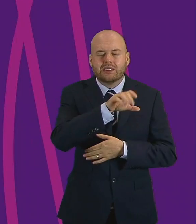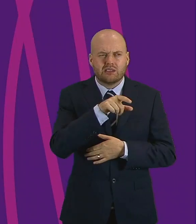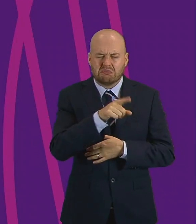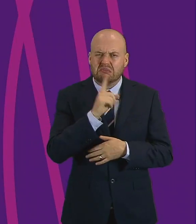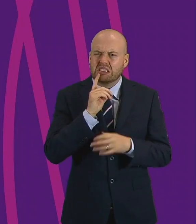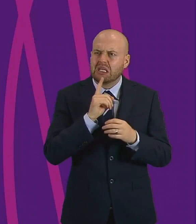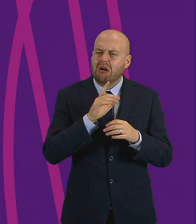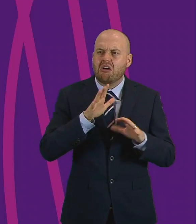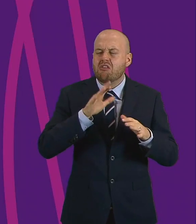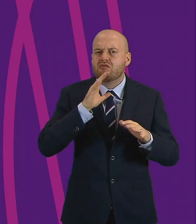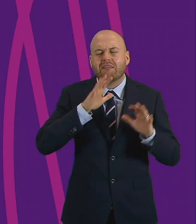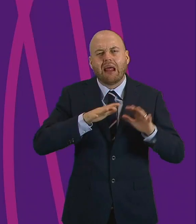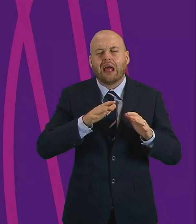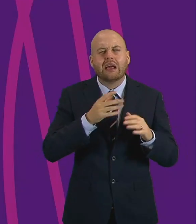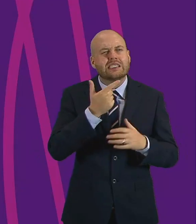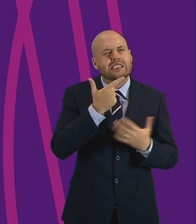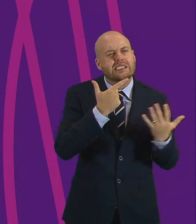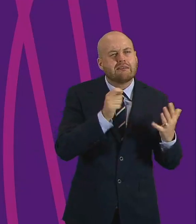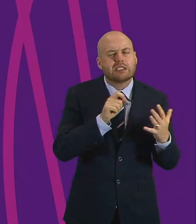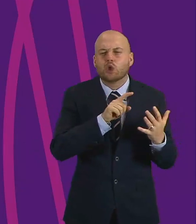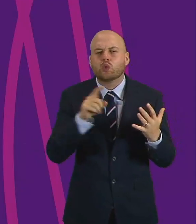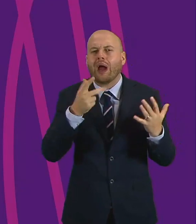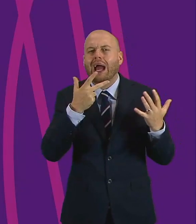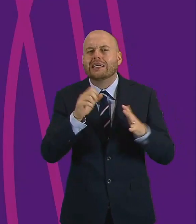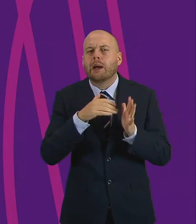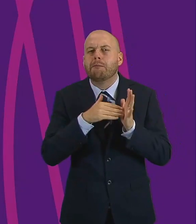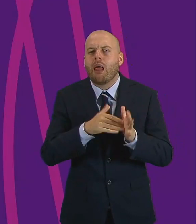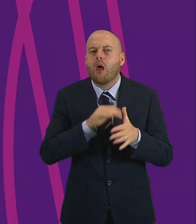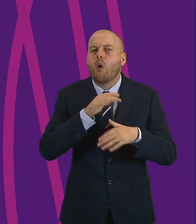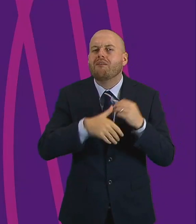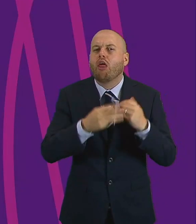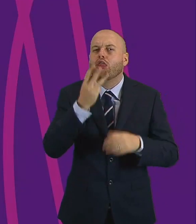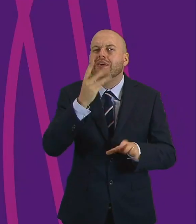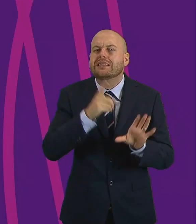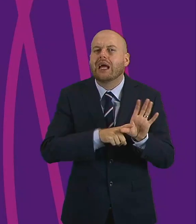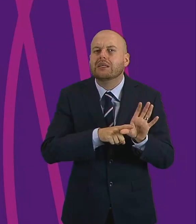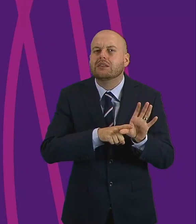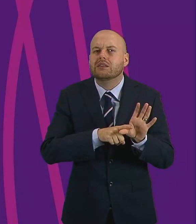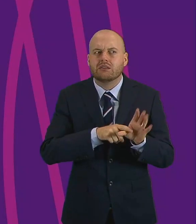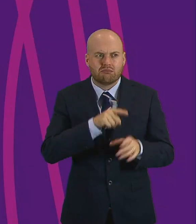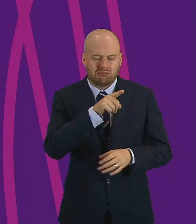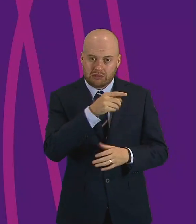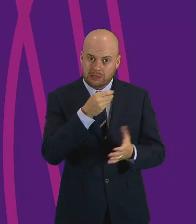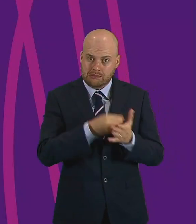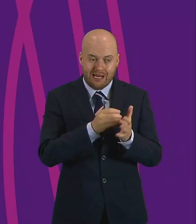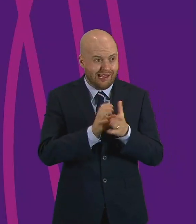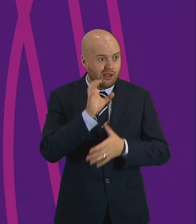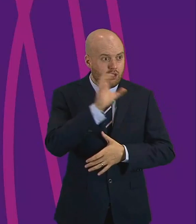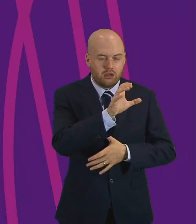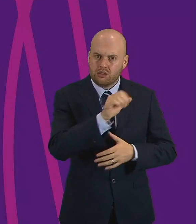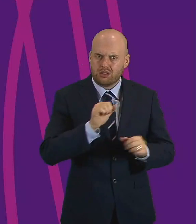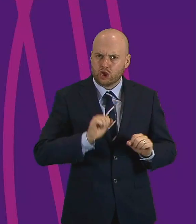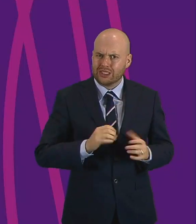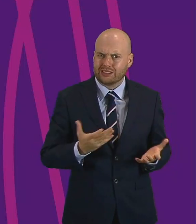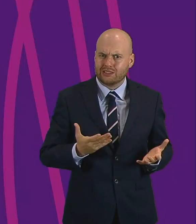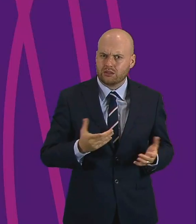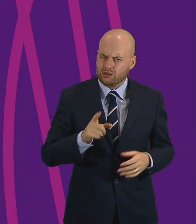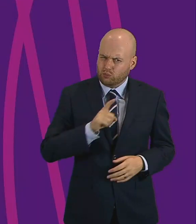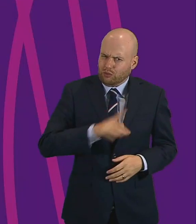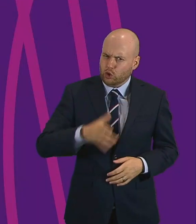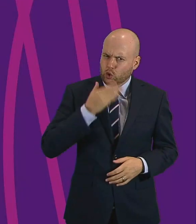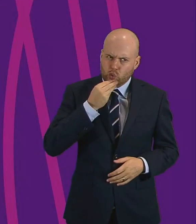million over 3 years. I'd have to check those figures, but it's certainly money that could be deployed to get the economy started to help the most vulnerable